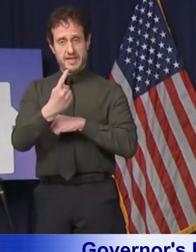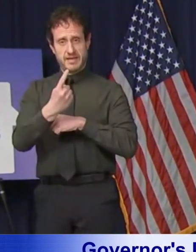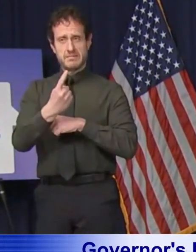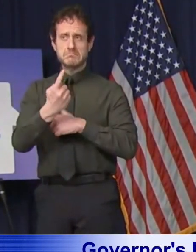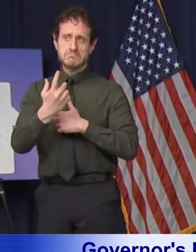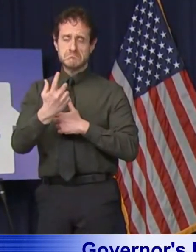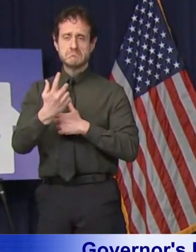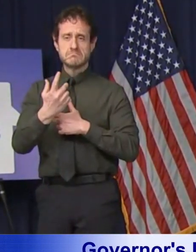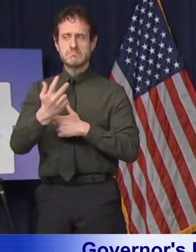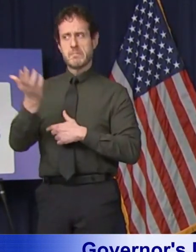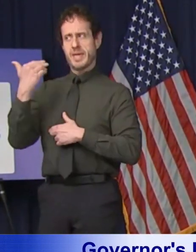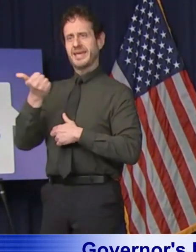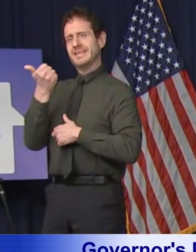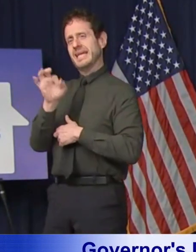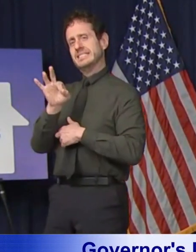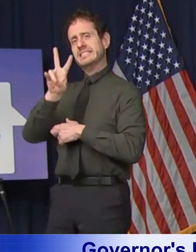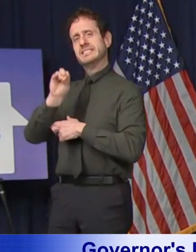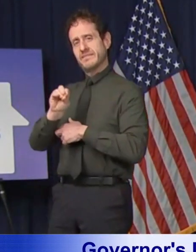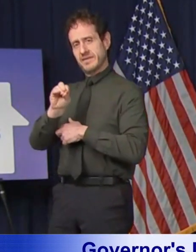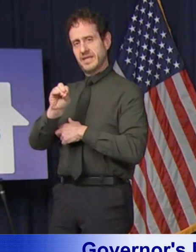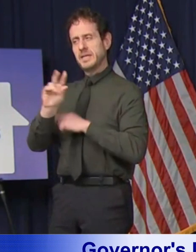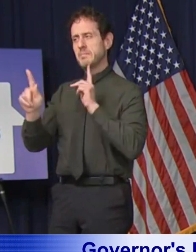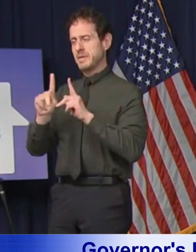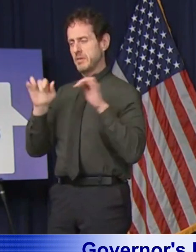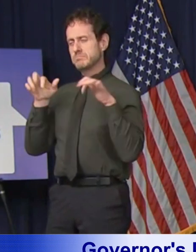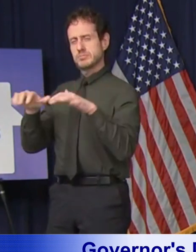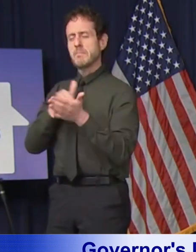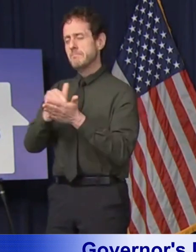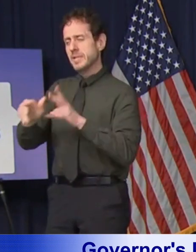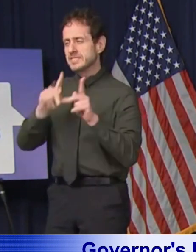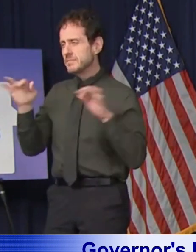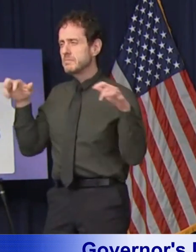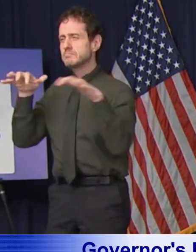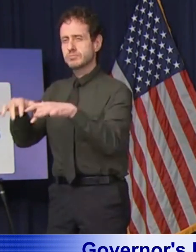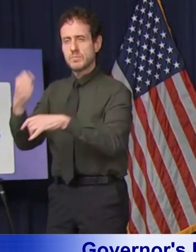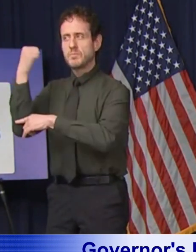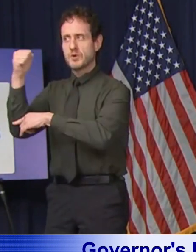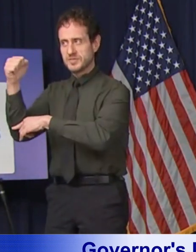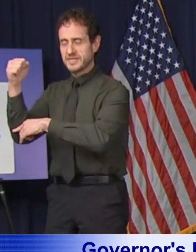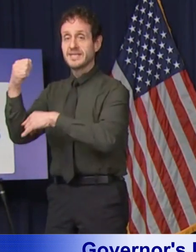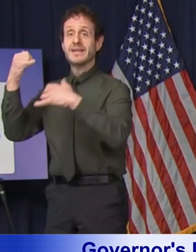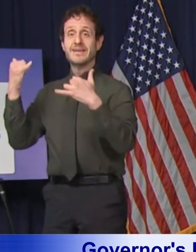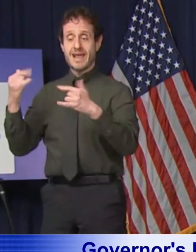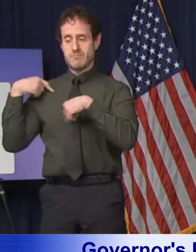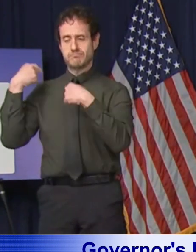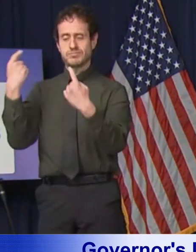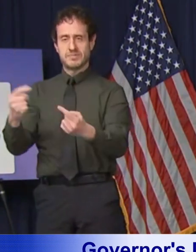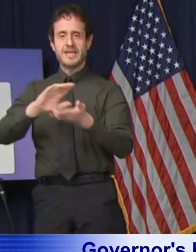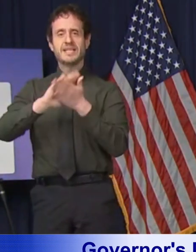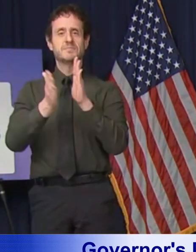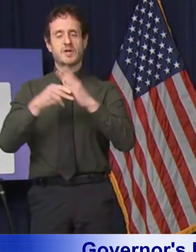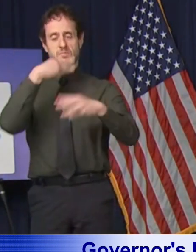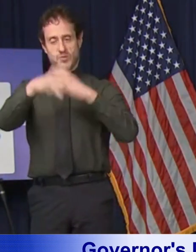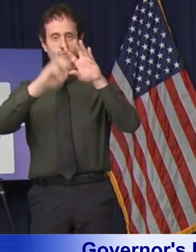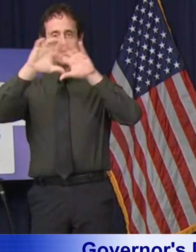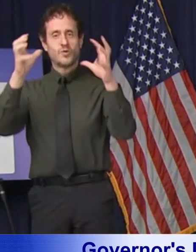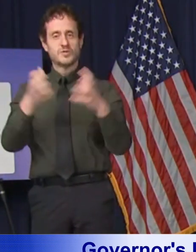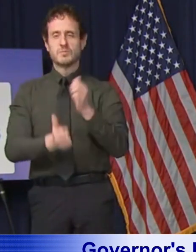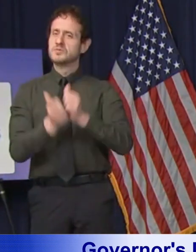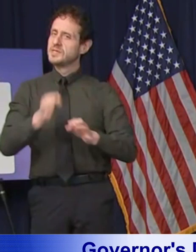millions in 1970 that is now one of the global community's most significant annual